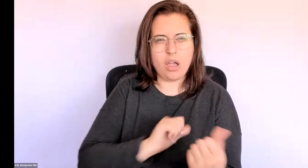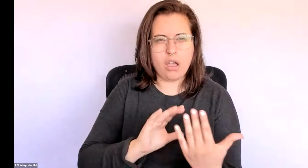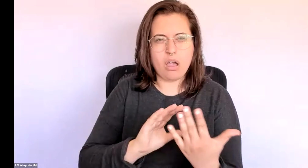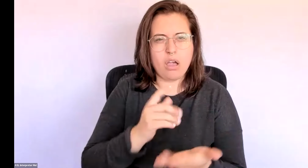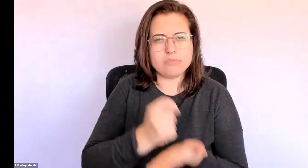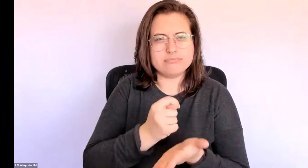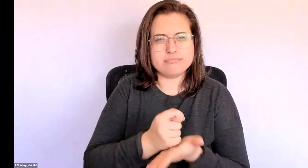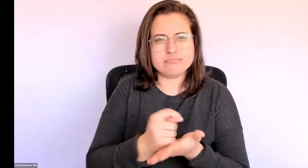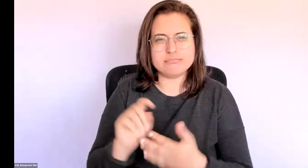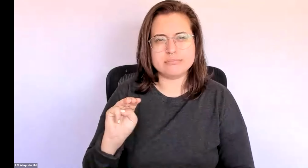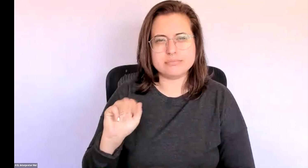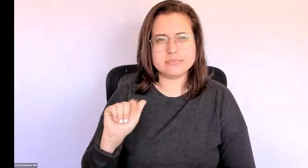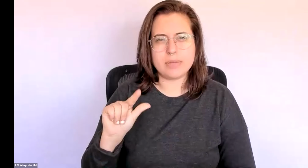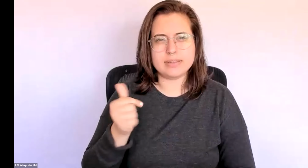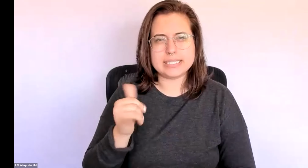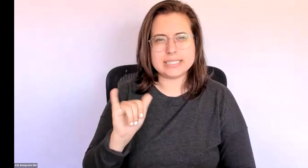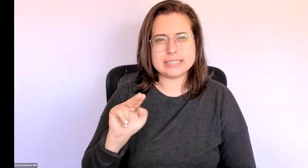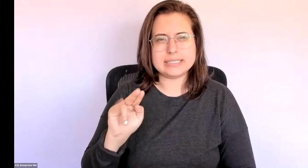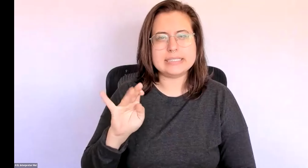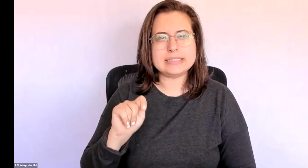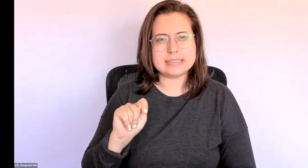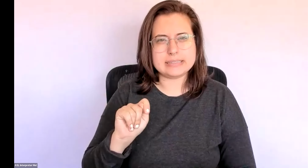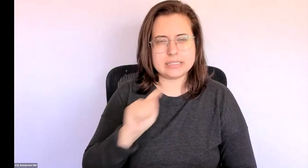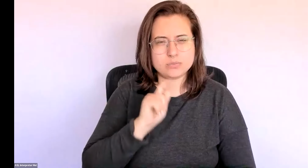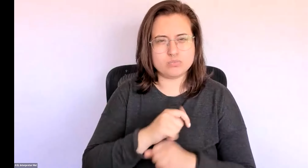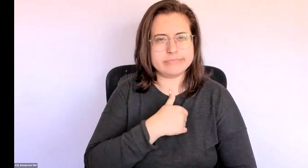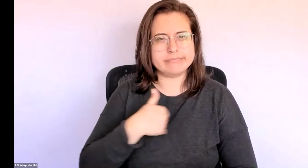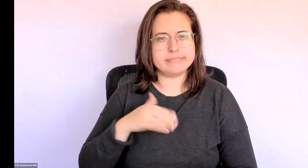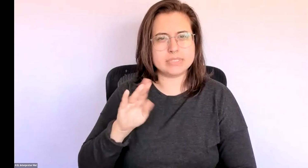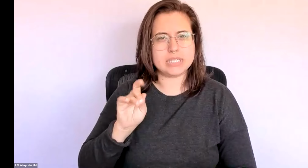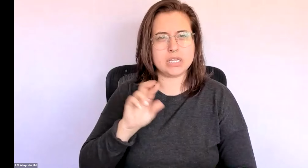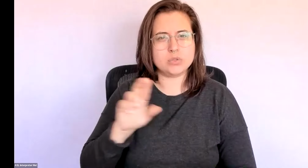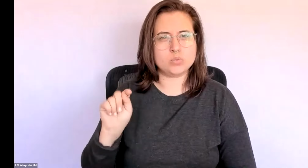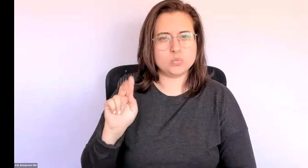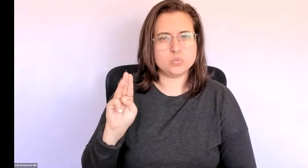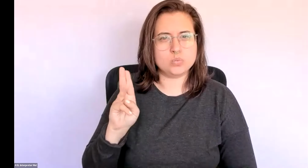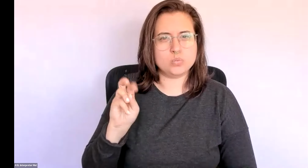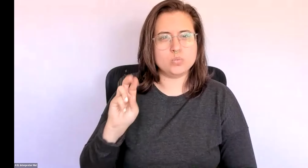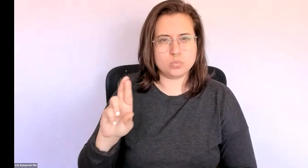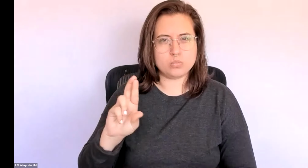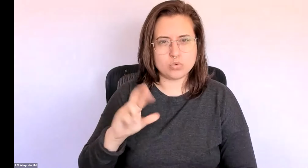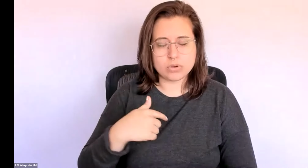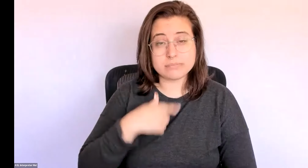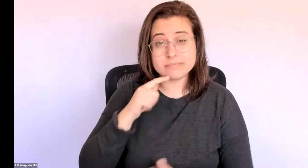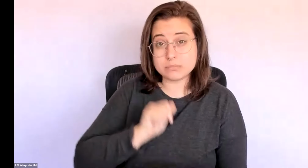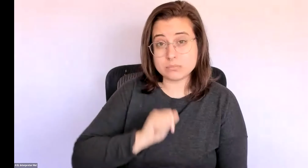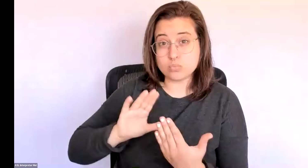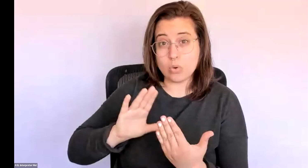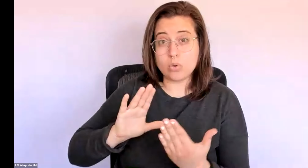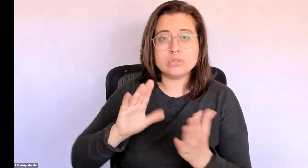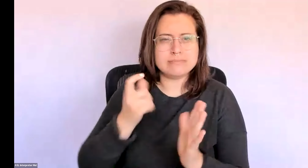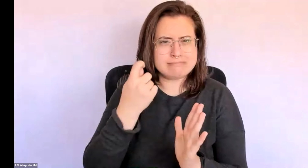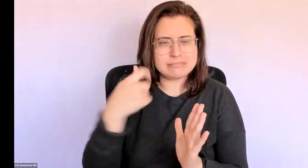I will only discuss this topic because everyone's breast cancer is different.